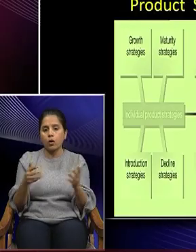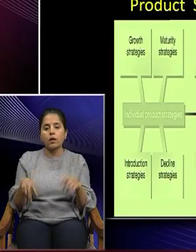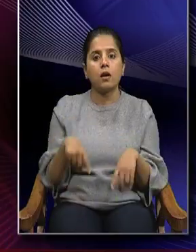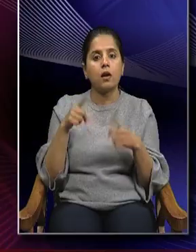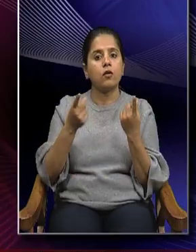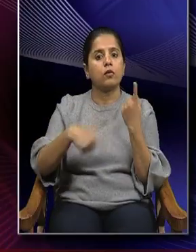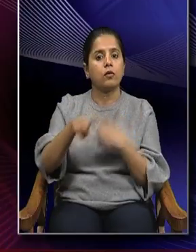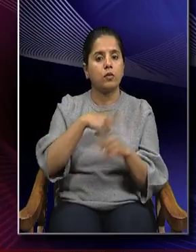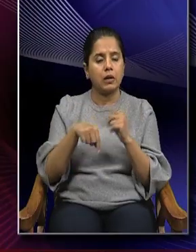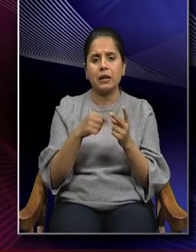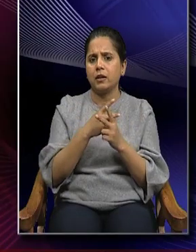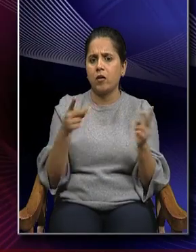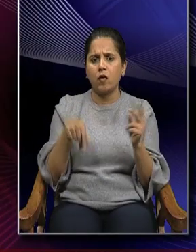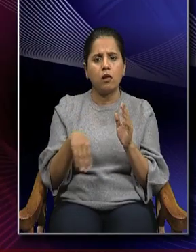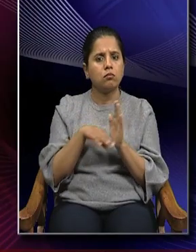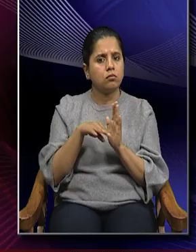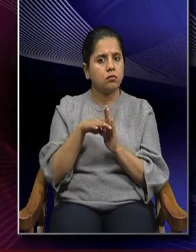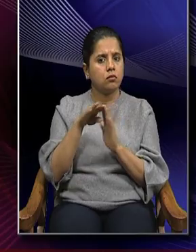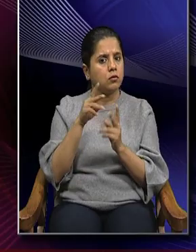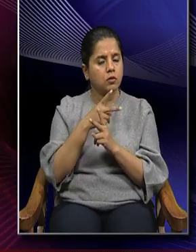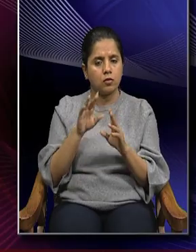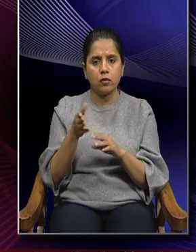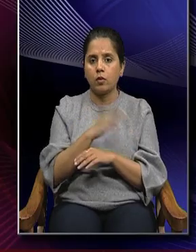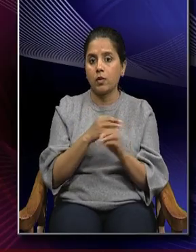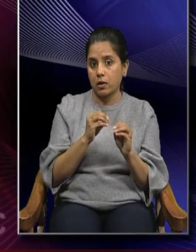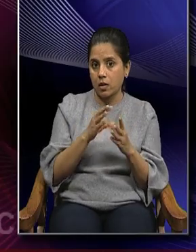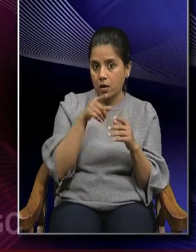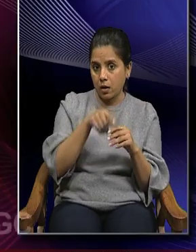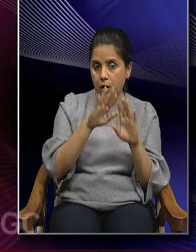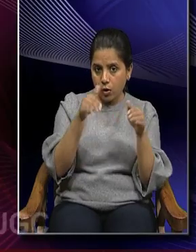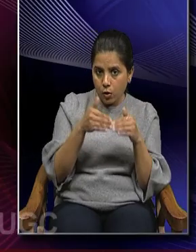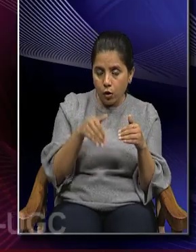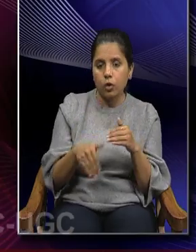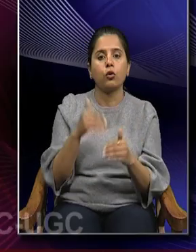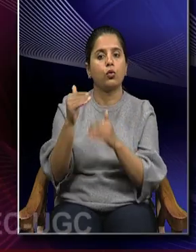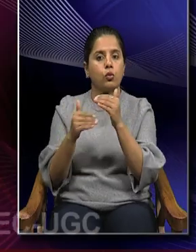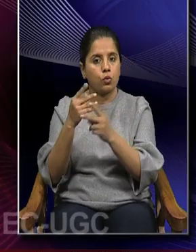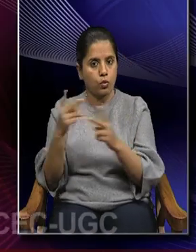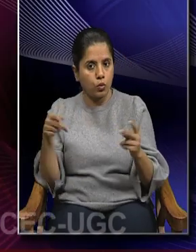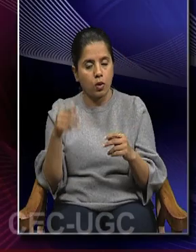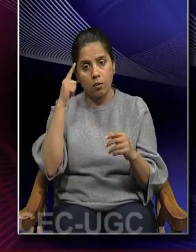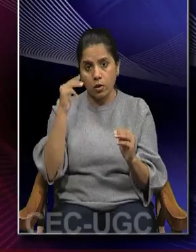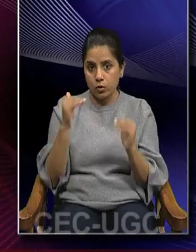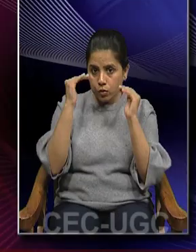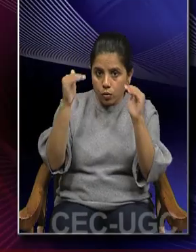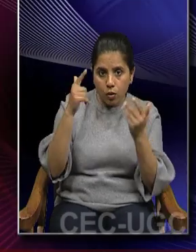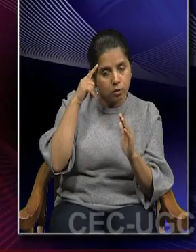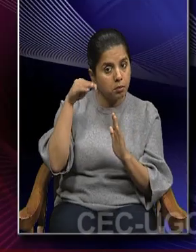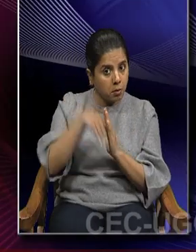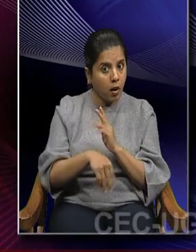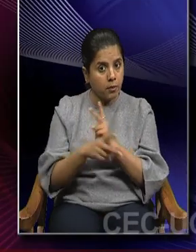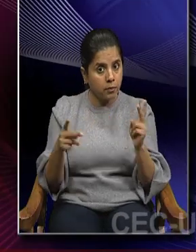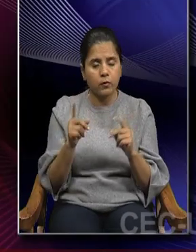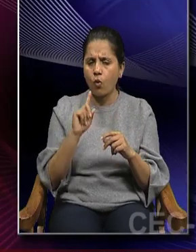cycle passes through different stages, starting from introduction to growth, then maturity and decline. So,